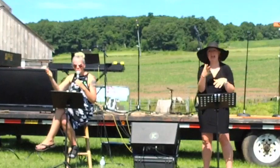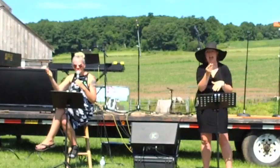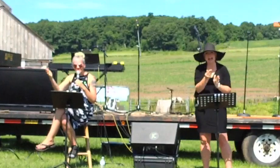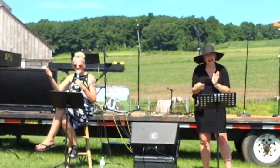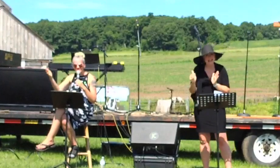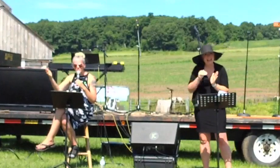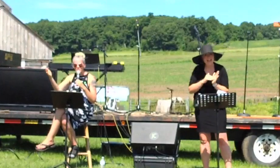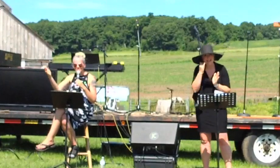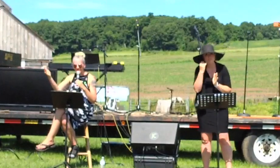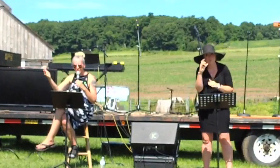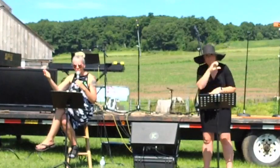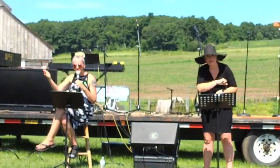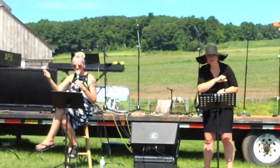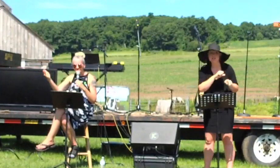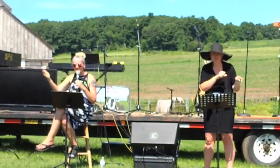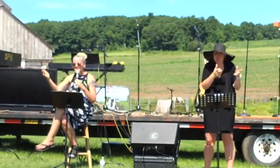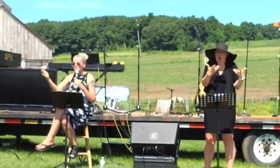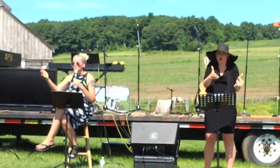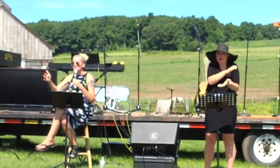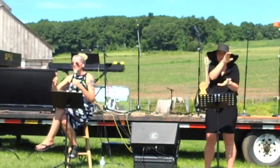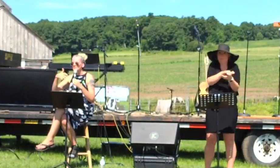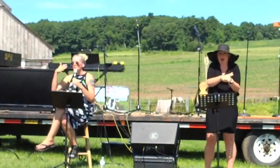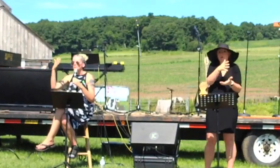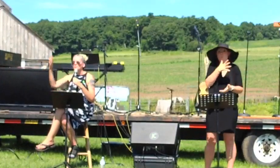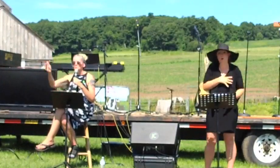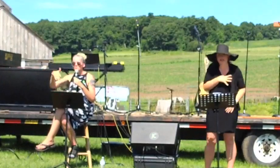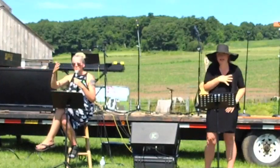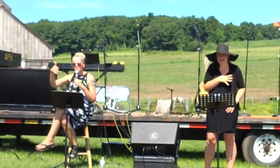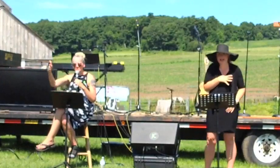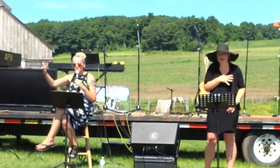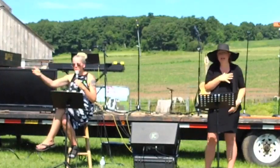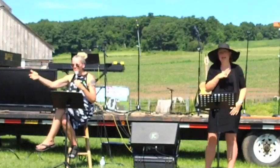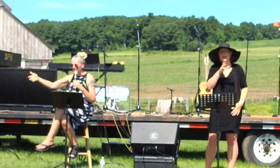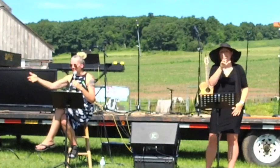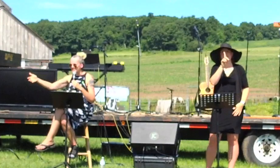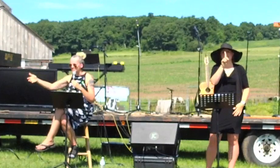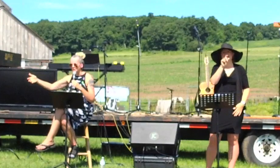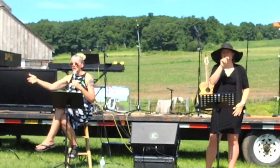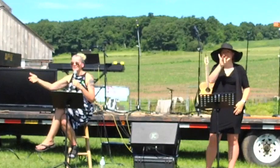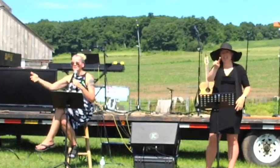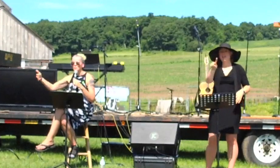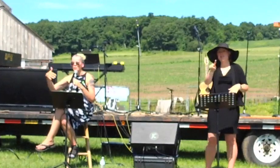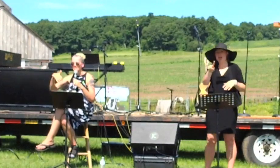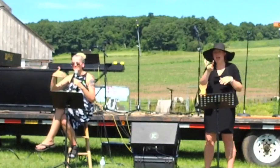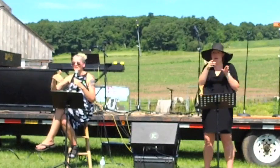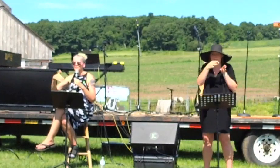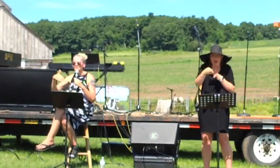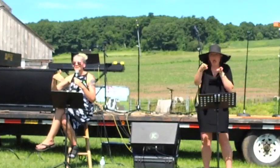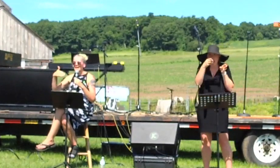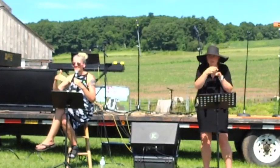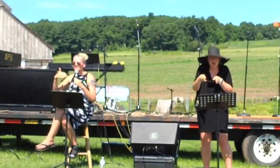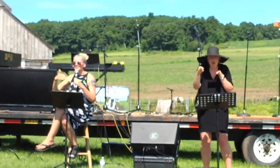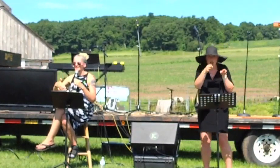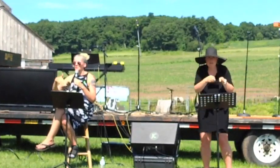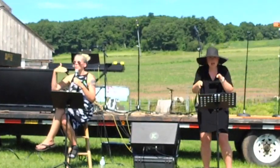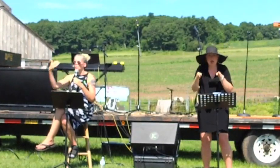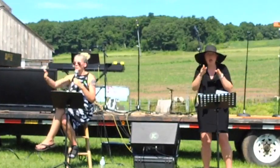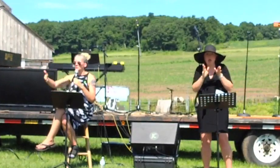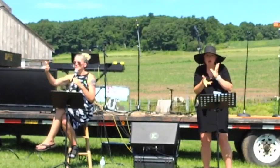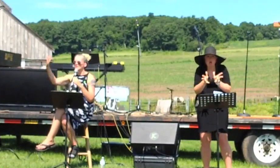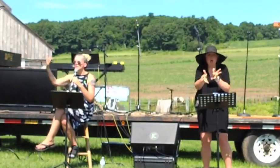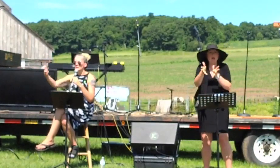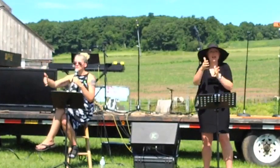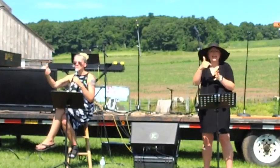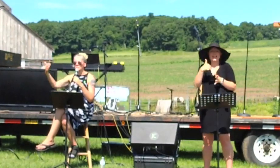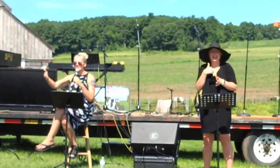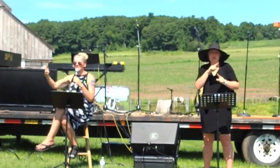again, in case you missed this, she's a married woman. So David, through different plans and plotting, winds up as king,